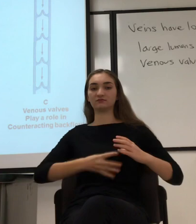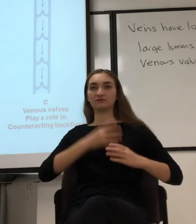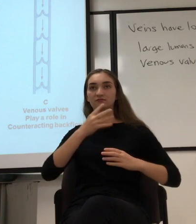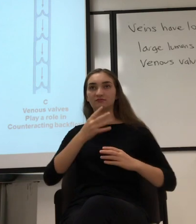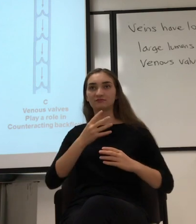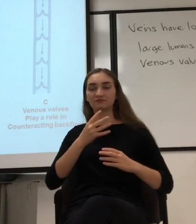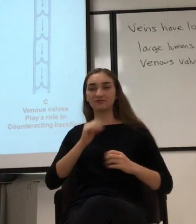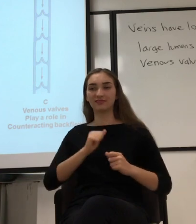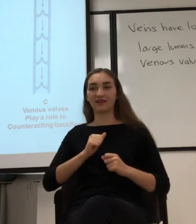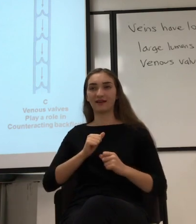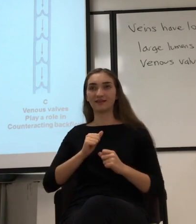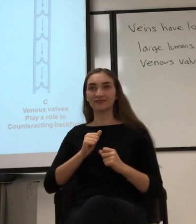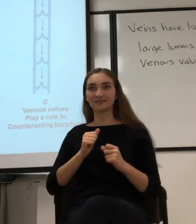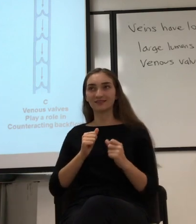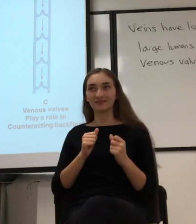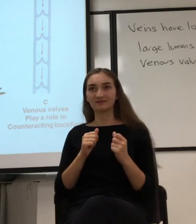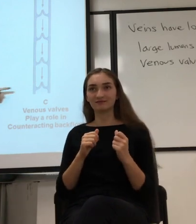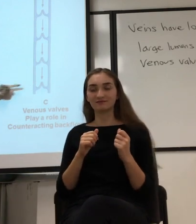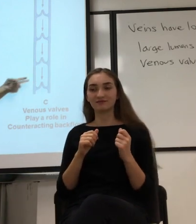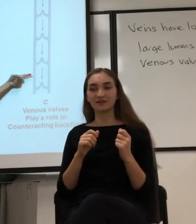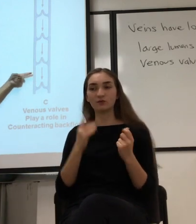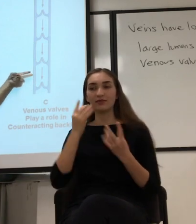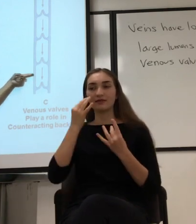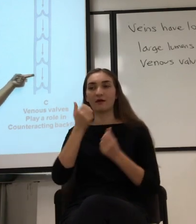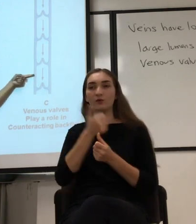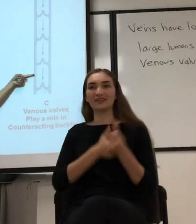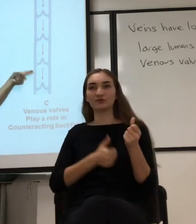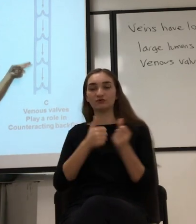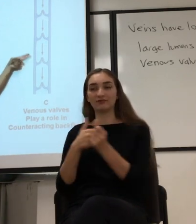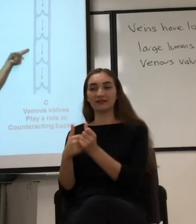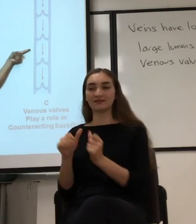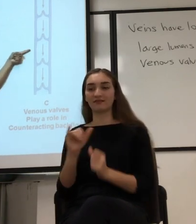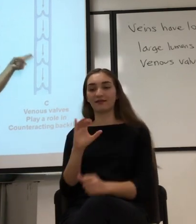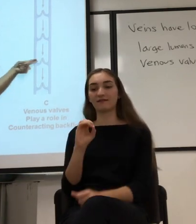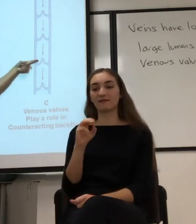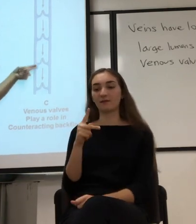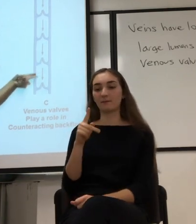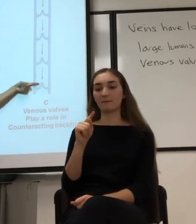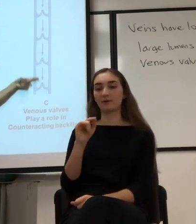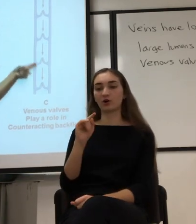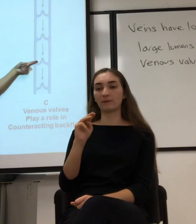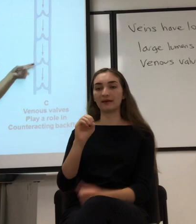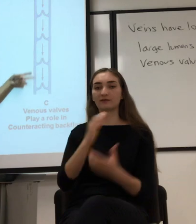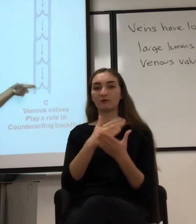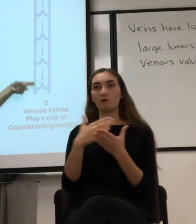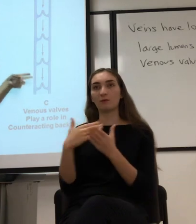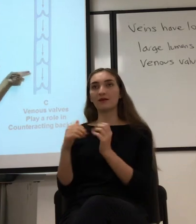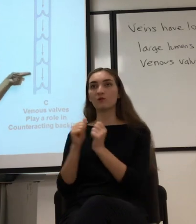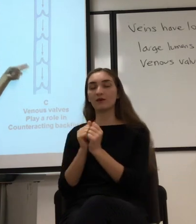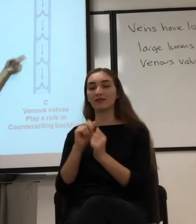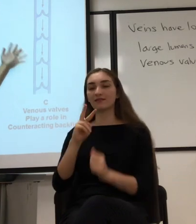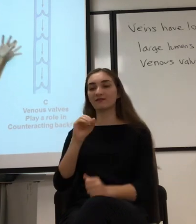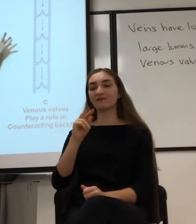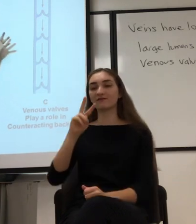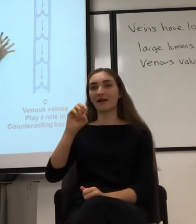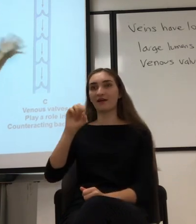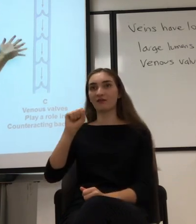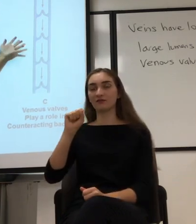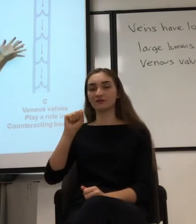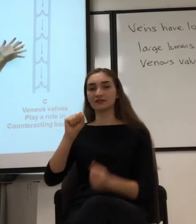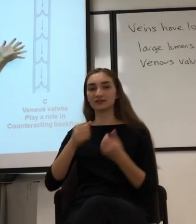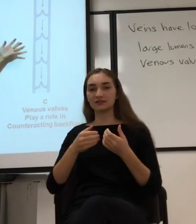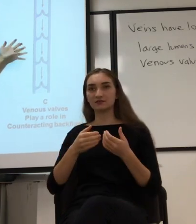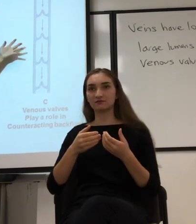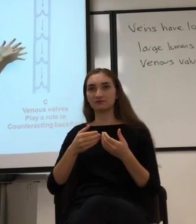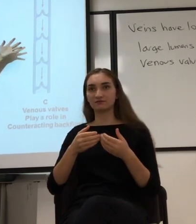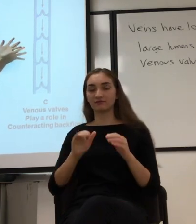backwards. Think of each of these as a compartment with valves on either side. Now, this isn't doing